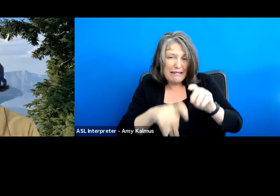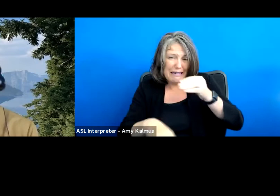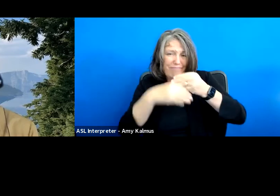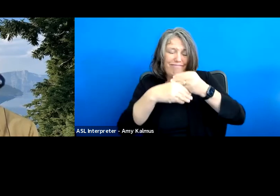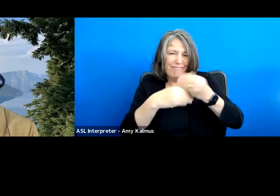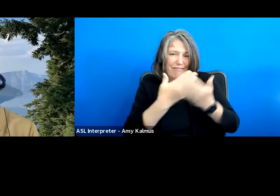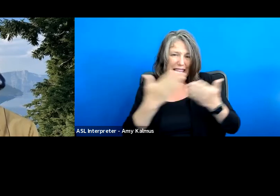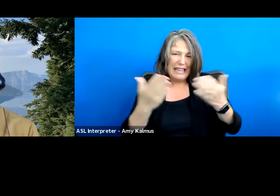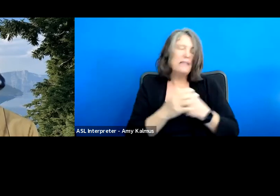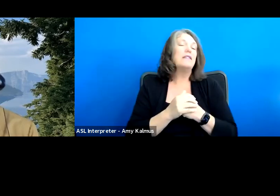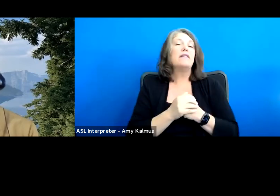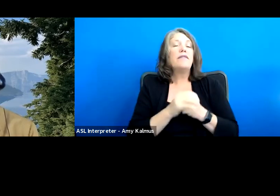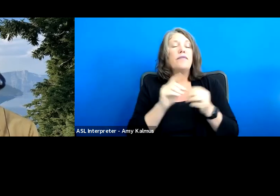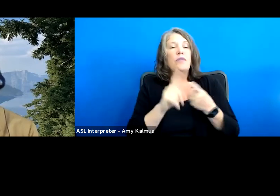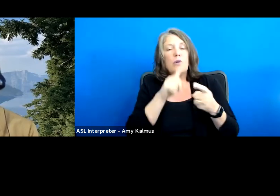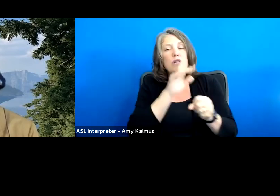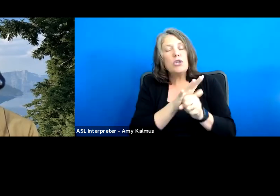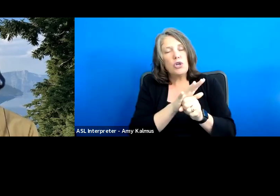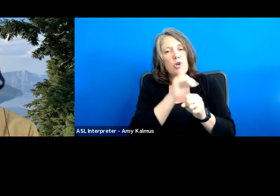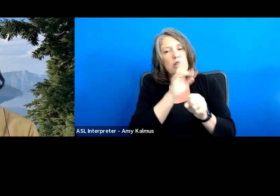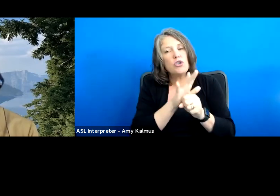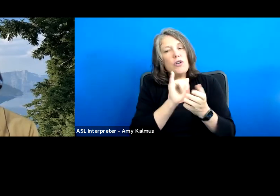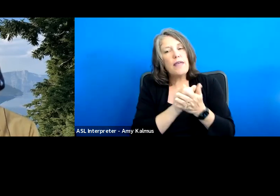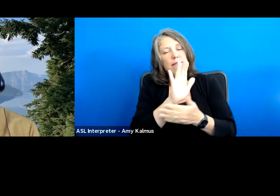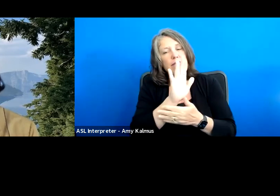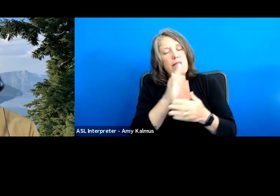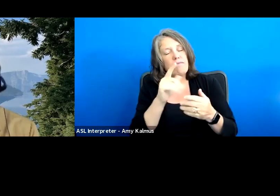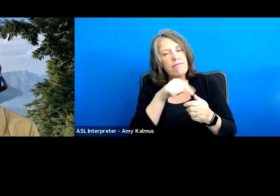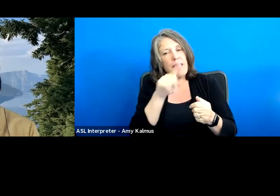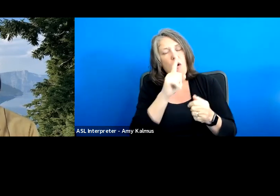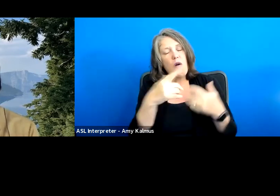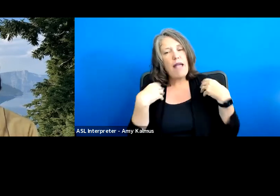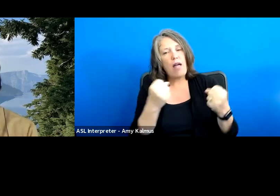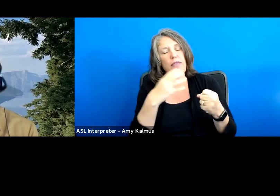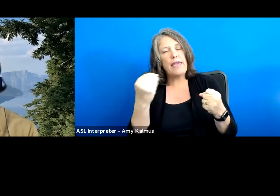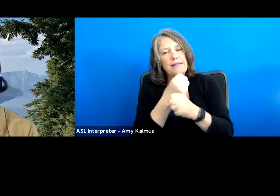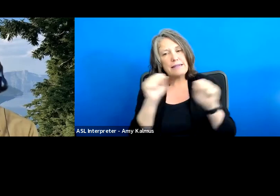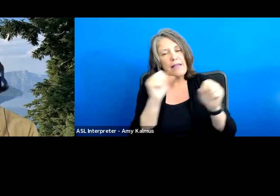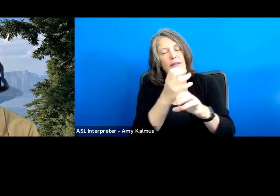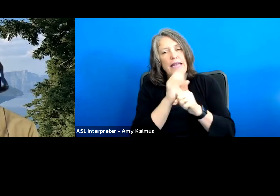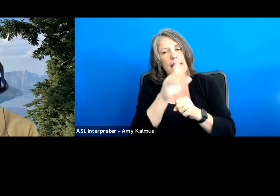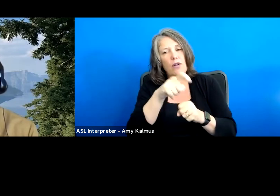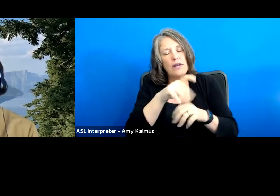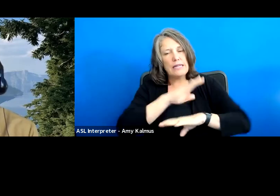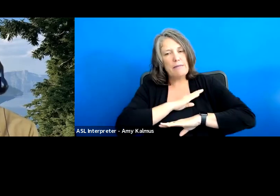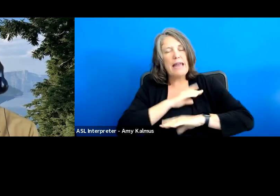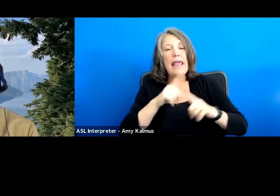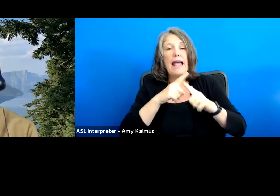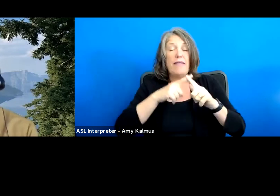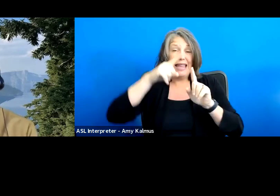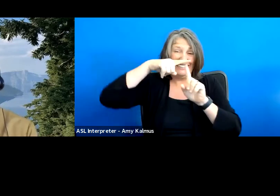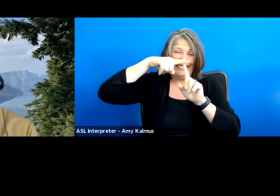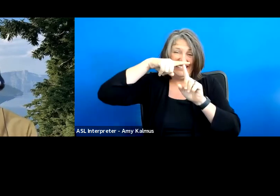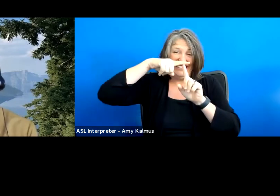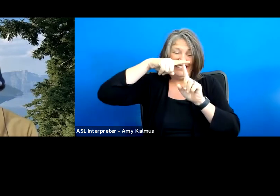things to ensure that they're healthy and they're safe and they're getting their needs met. And then the tip top, that